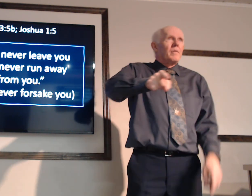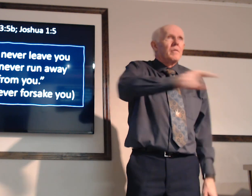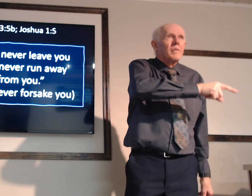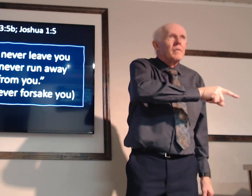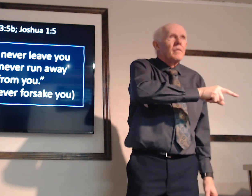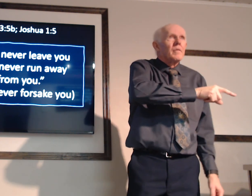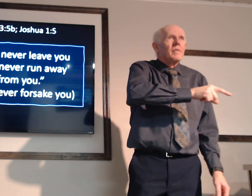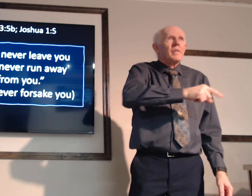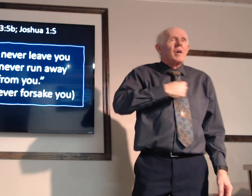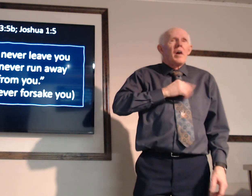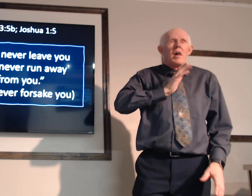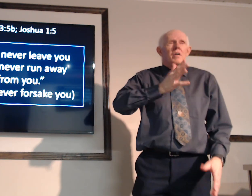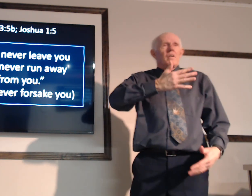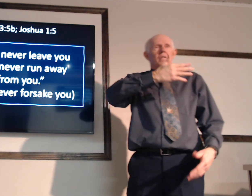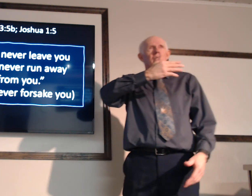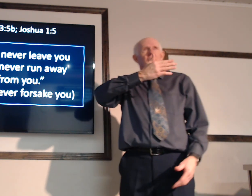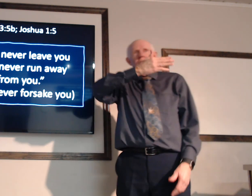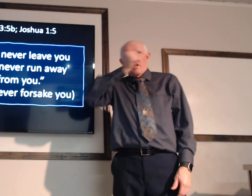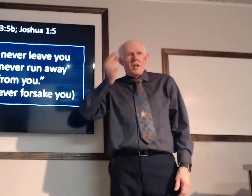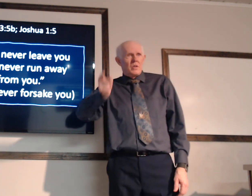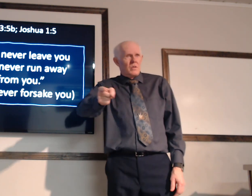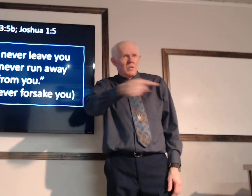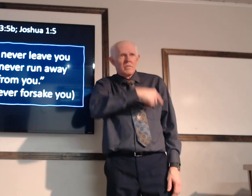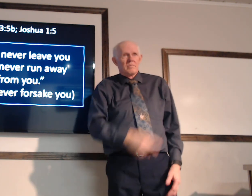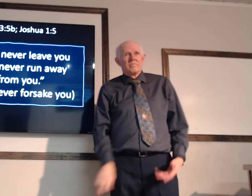you. I will never forsake you.